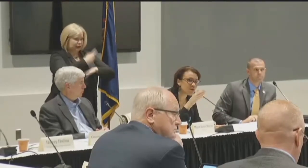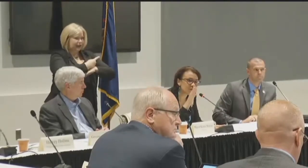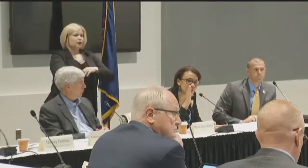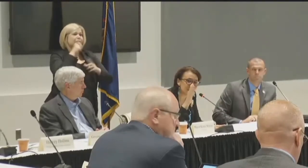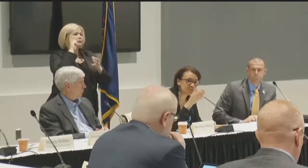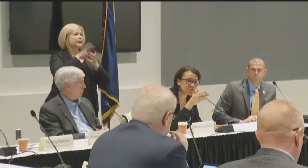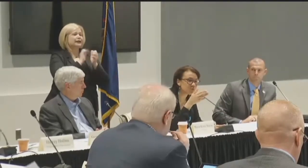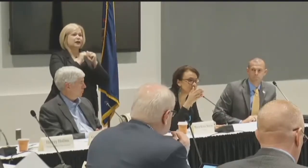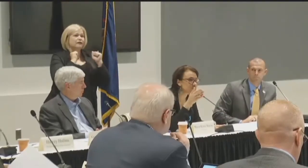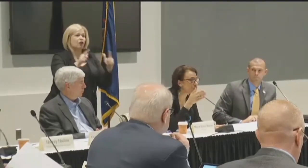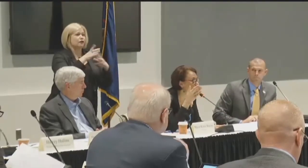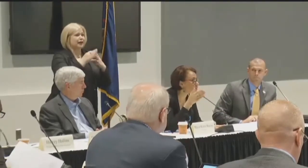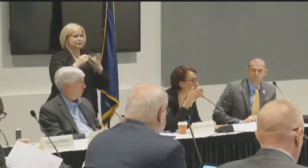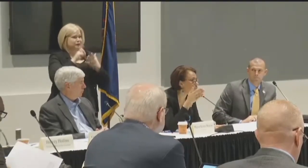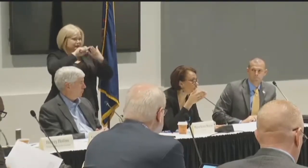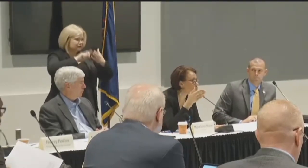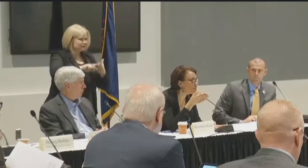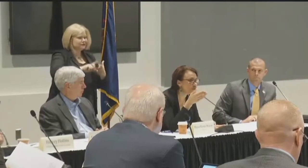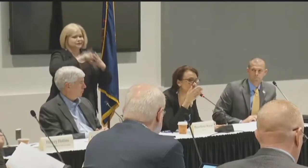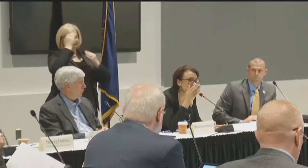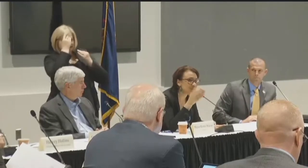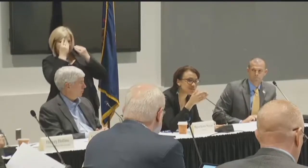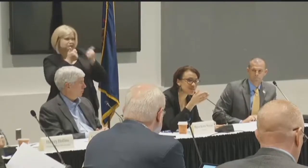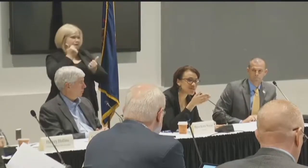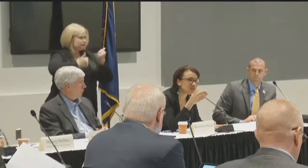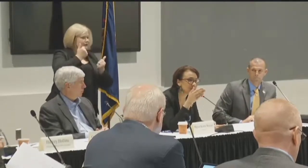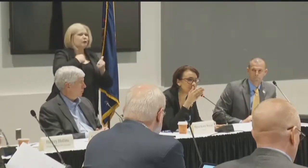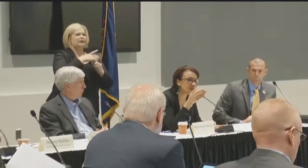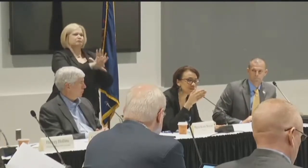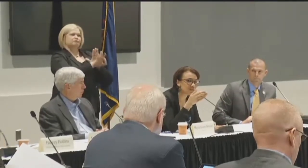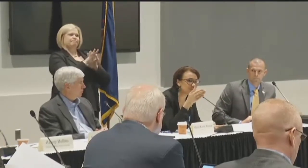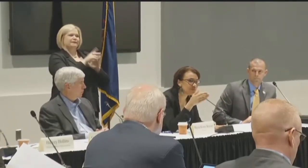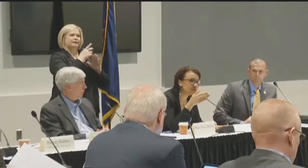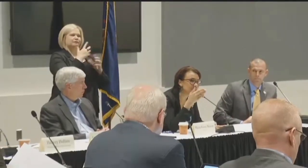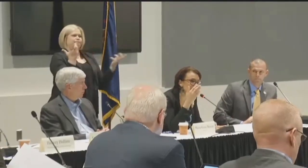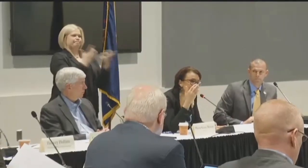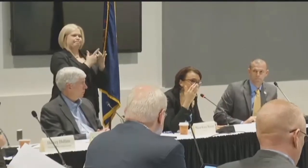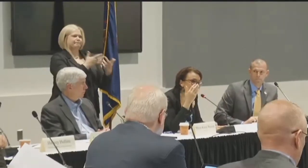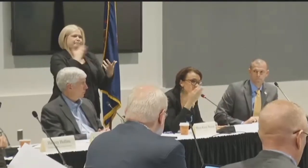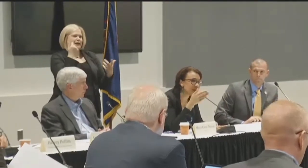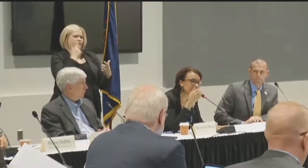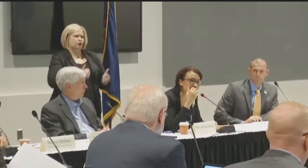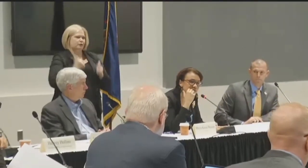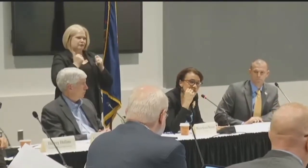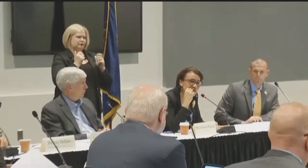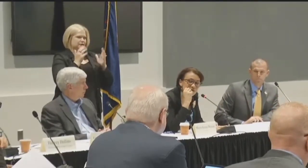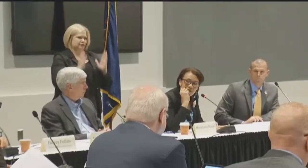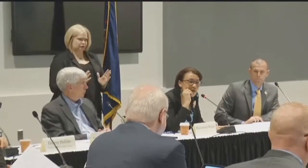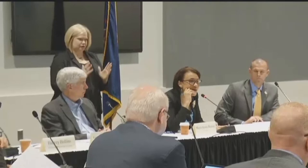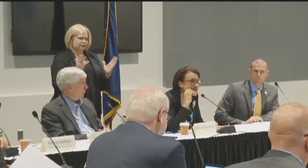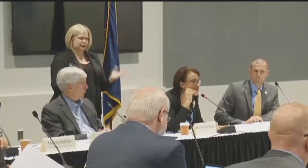of all of the options we explored, this was the best one for the residents, looking at public health and the finances.